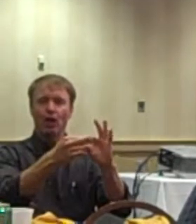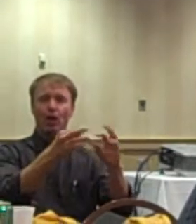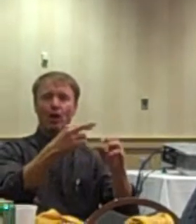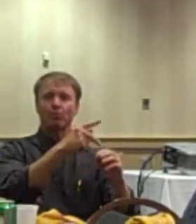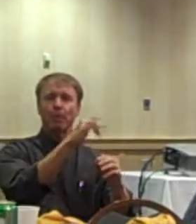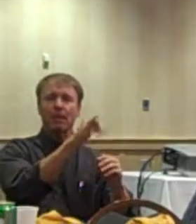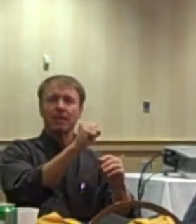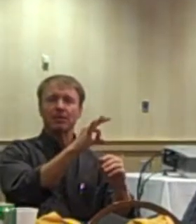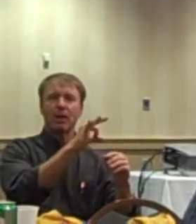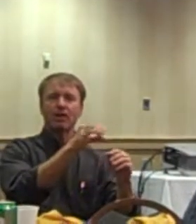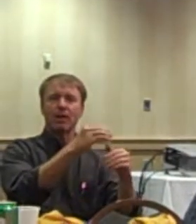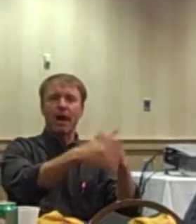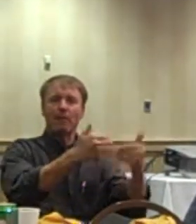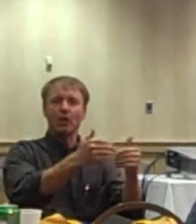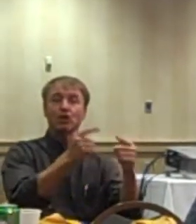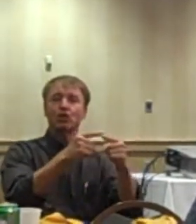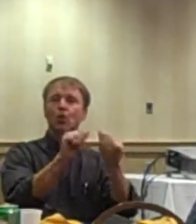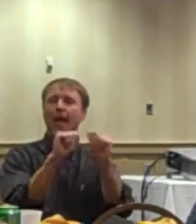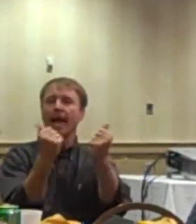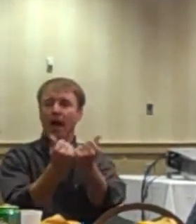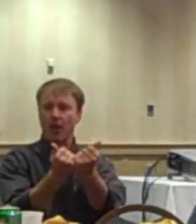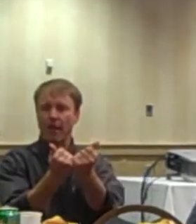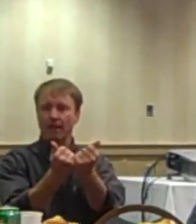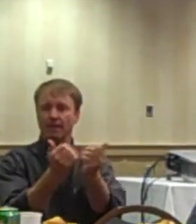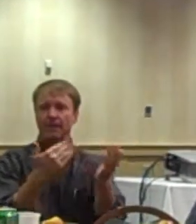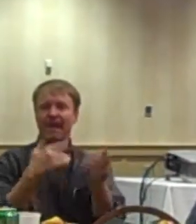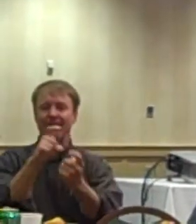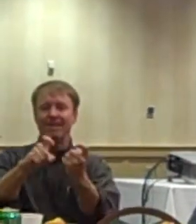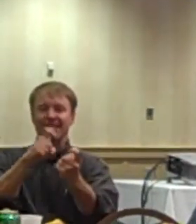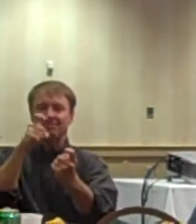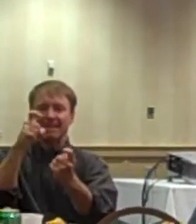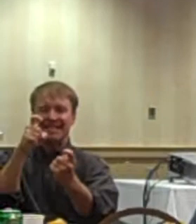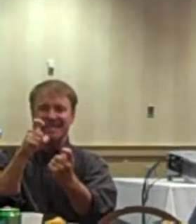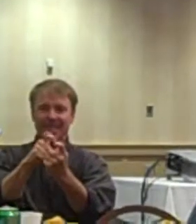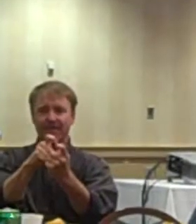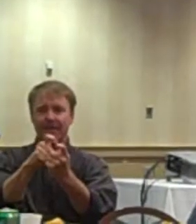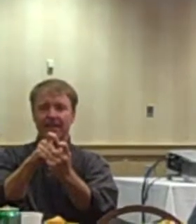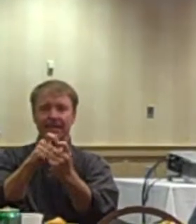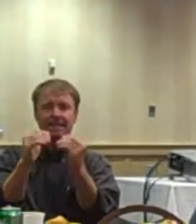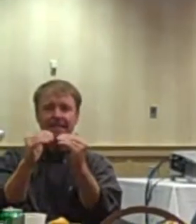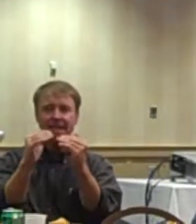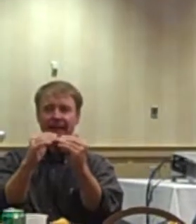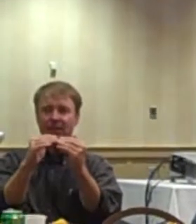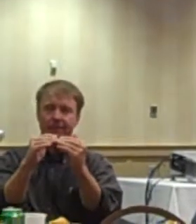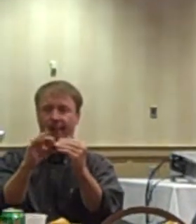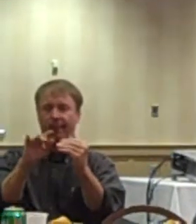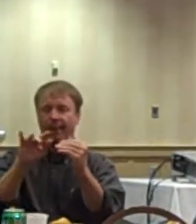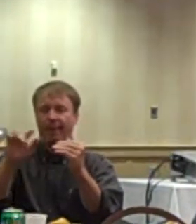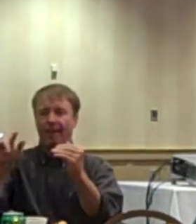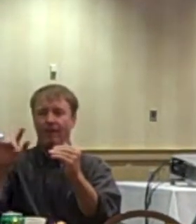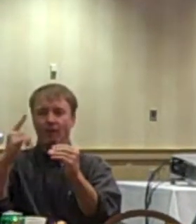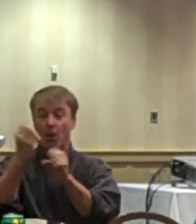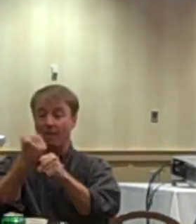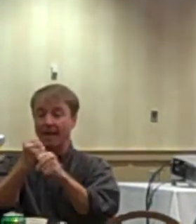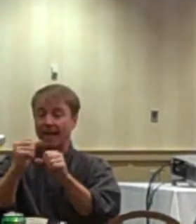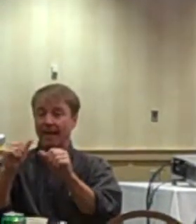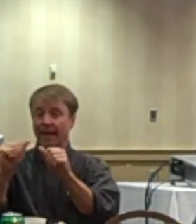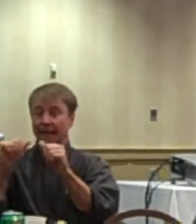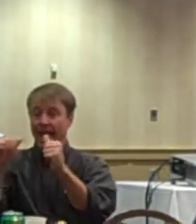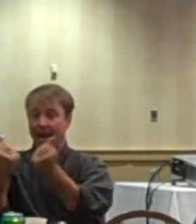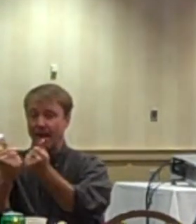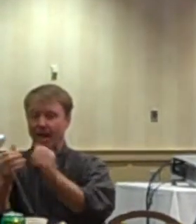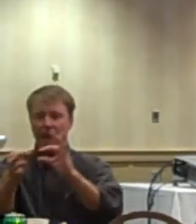to area. There's a specific standard 3MD 7A is explicitly about linking area to multiplication